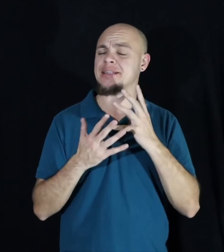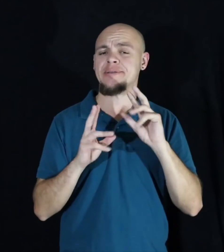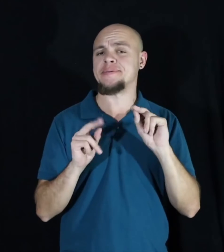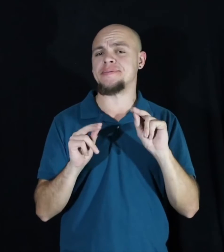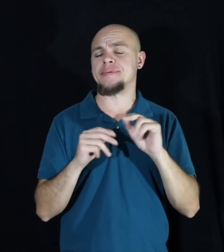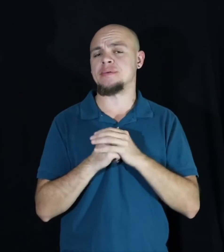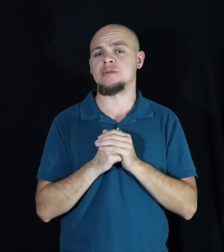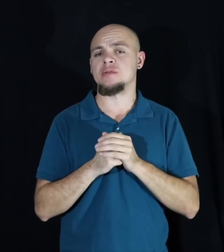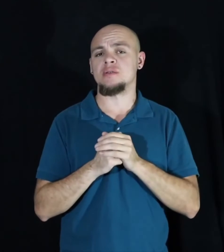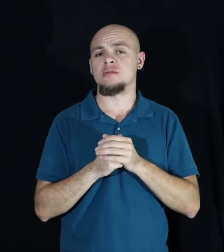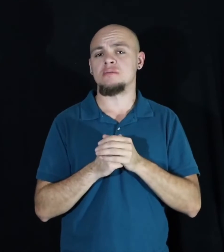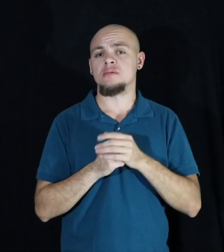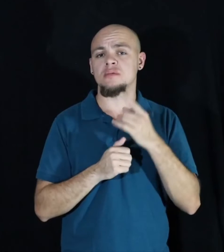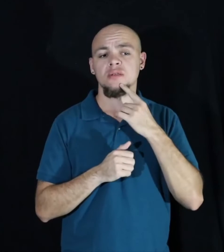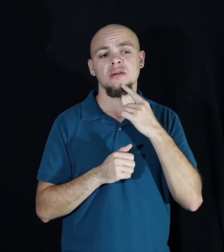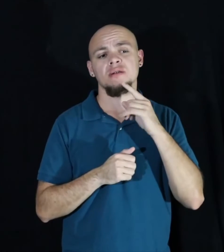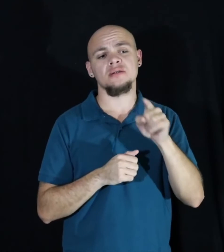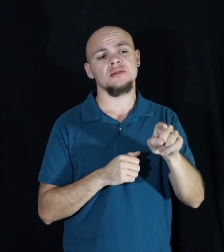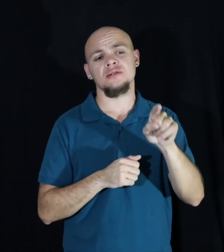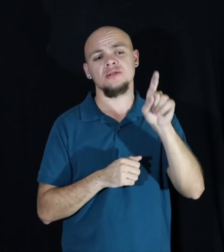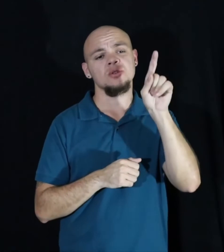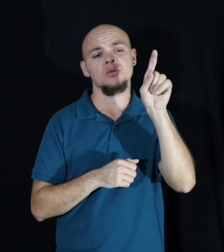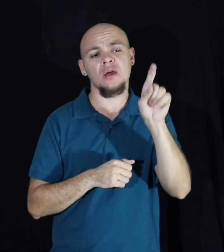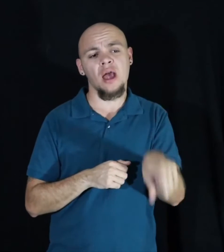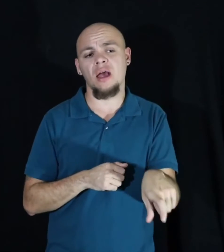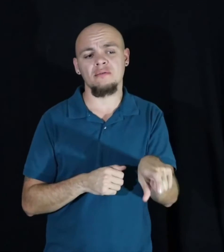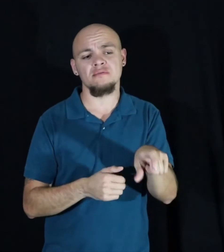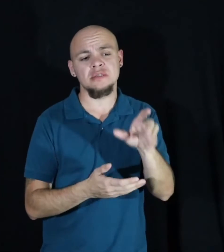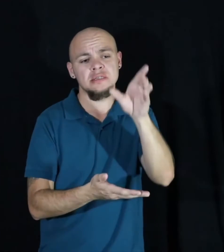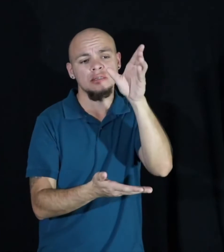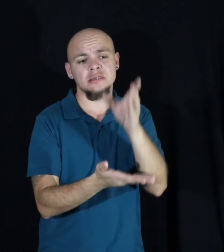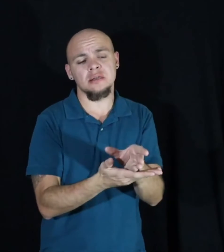just said, "You've got to stop."